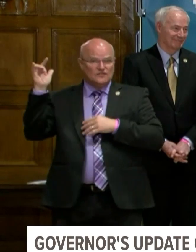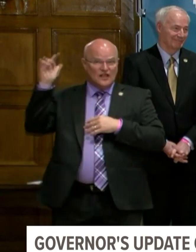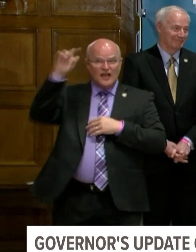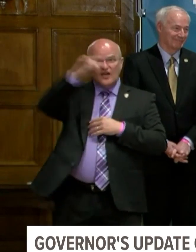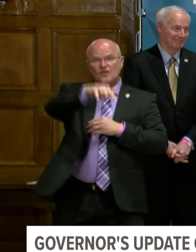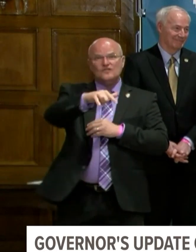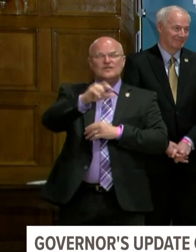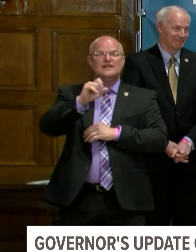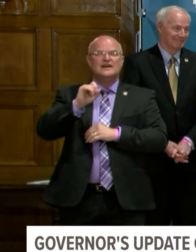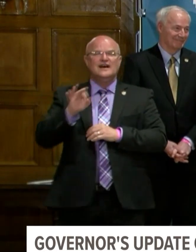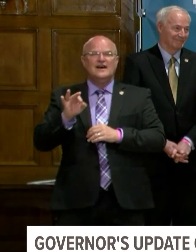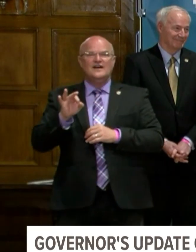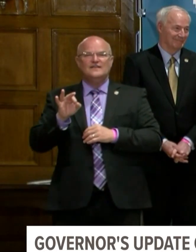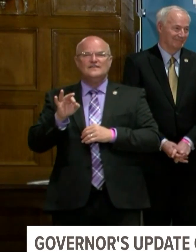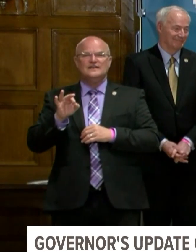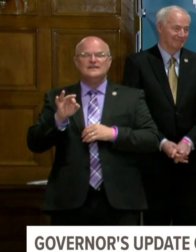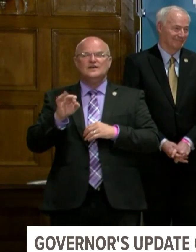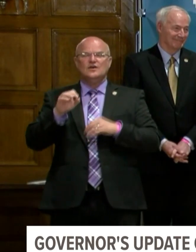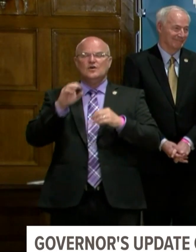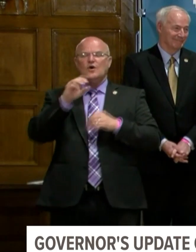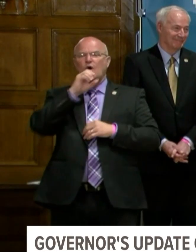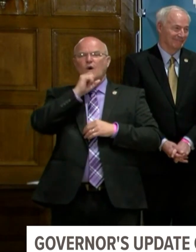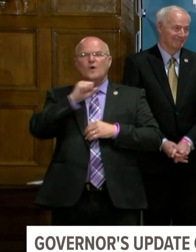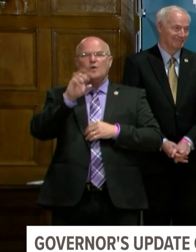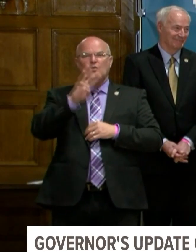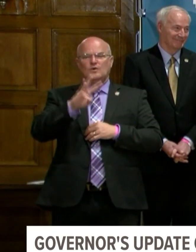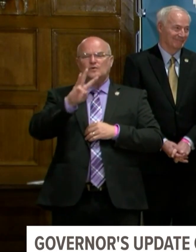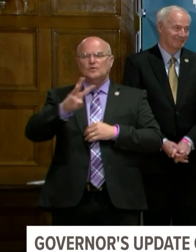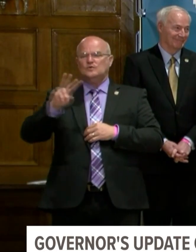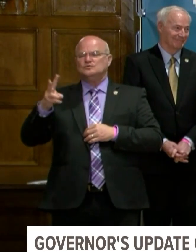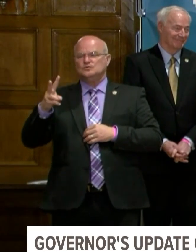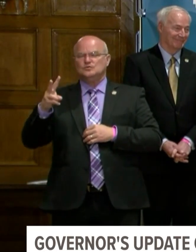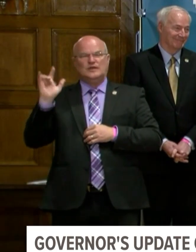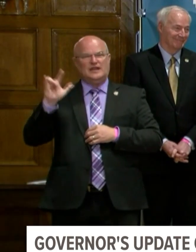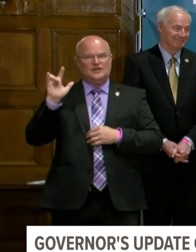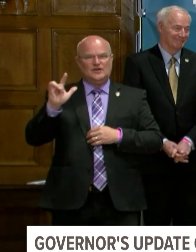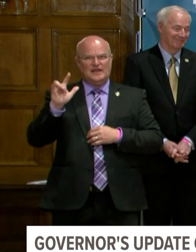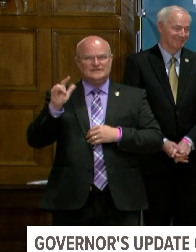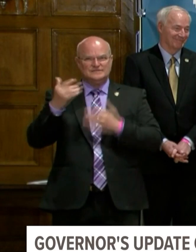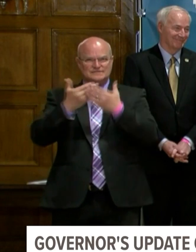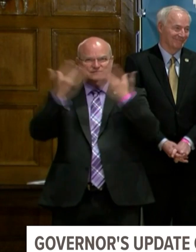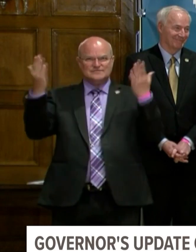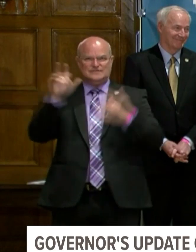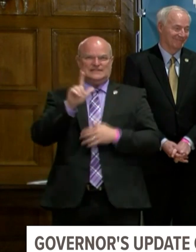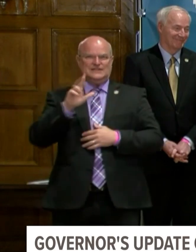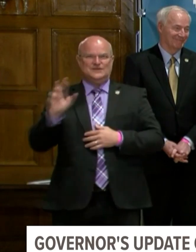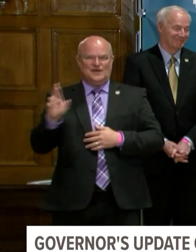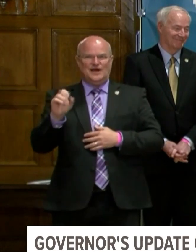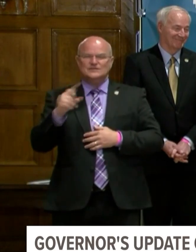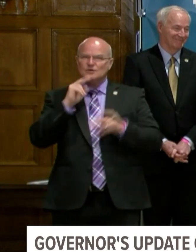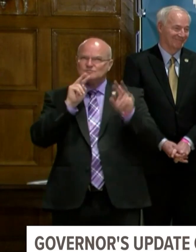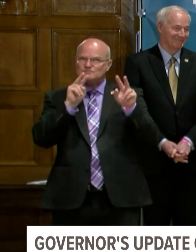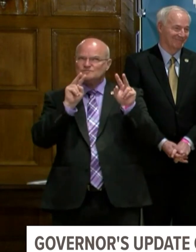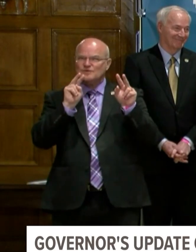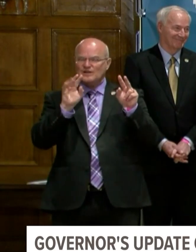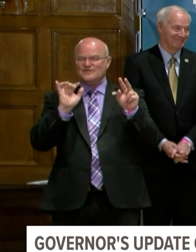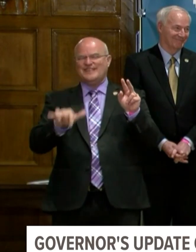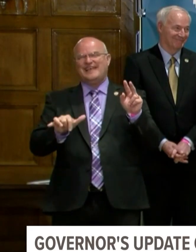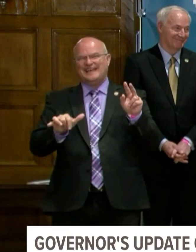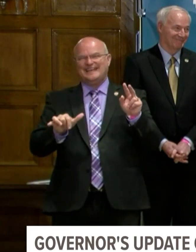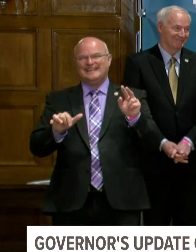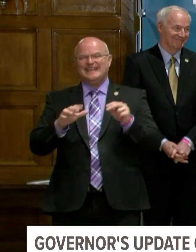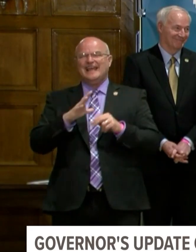flyover of vintage World War II aircraft over the skies of Little Rock. So be on the lookout for